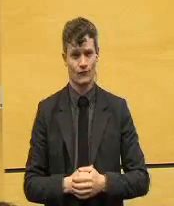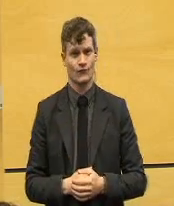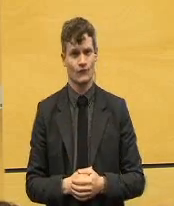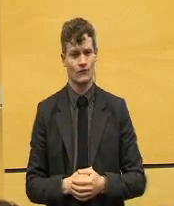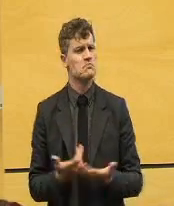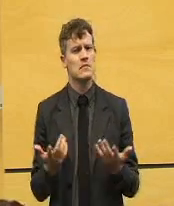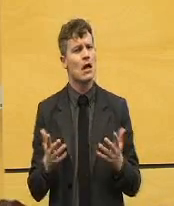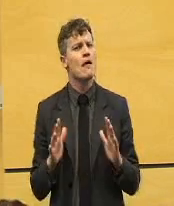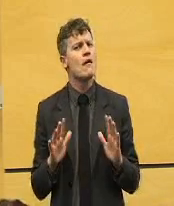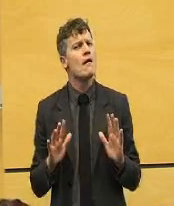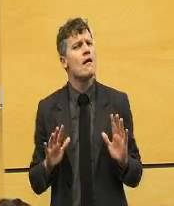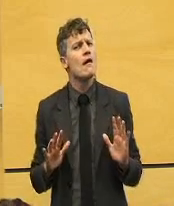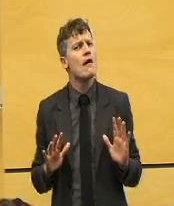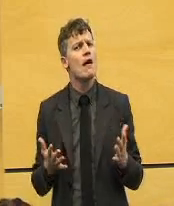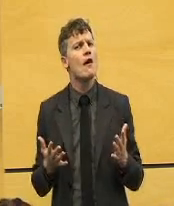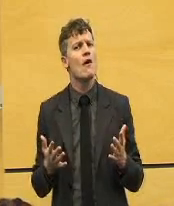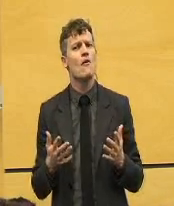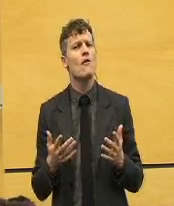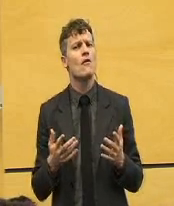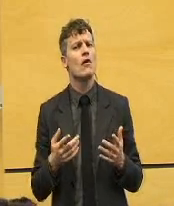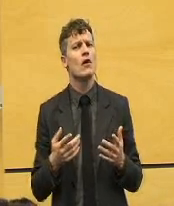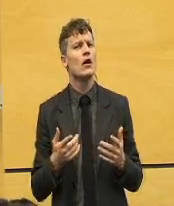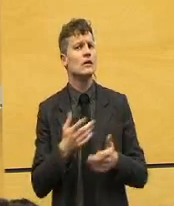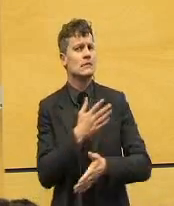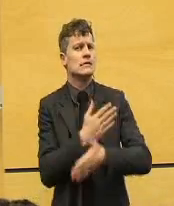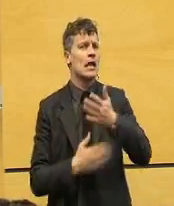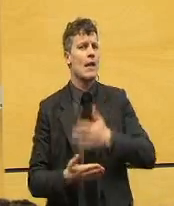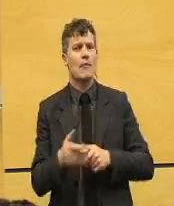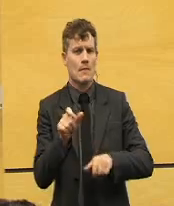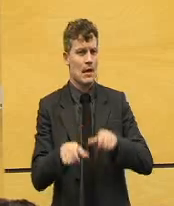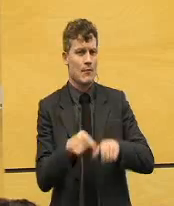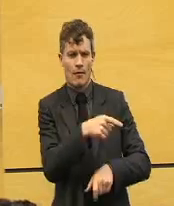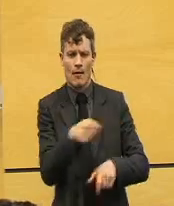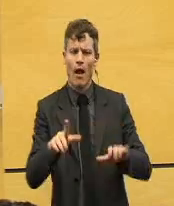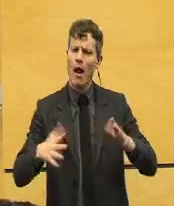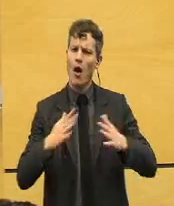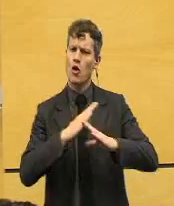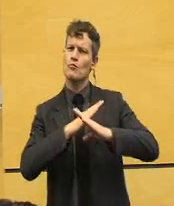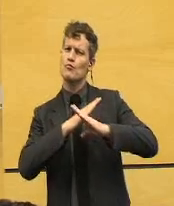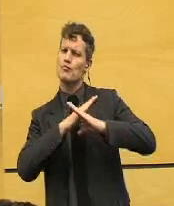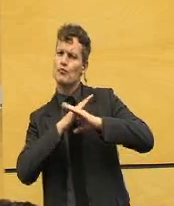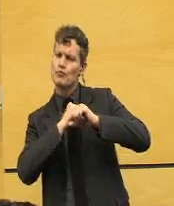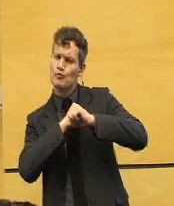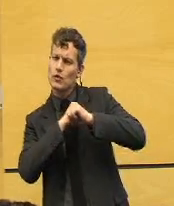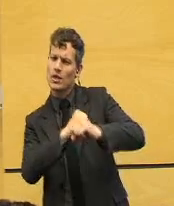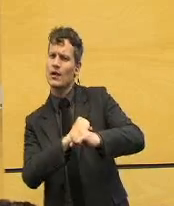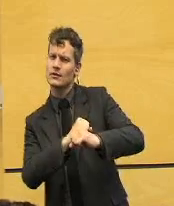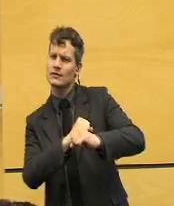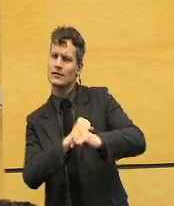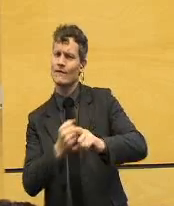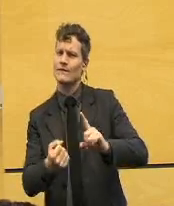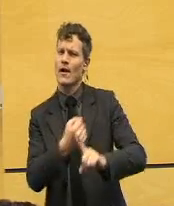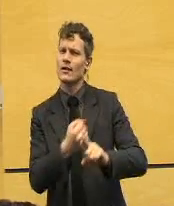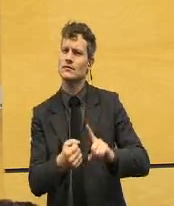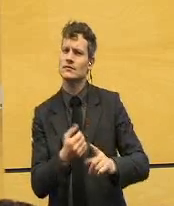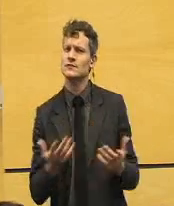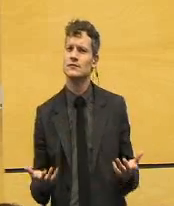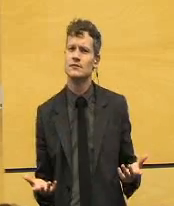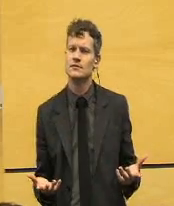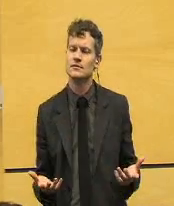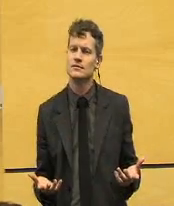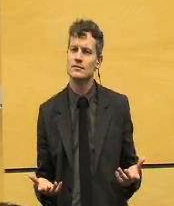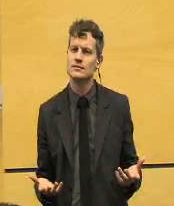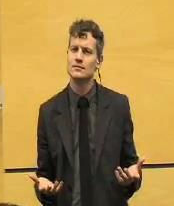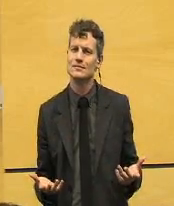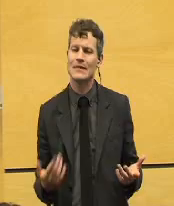protecting persons with disabilities from violence. In particular, these policies should address women